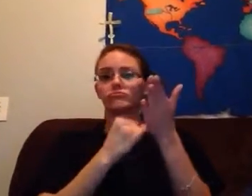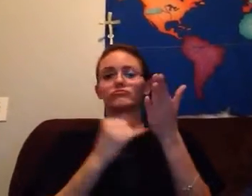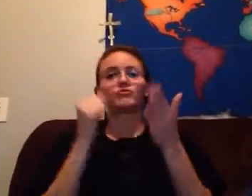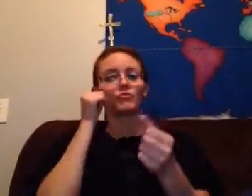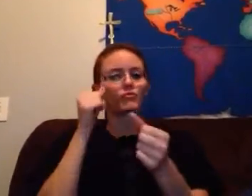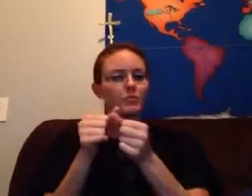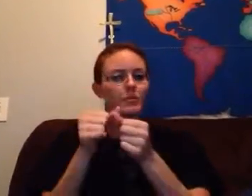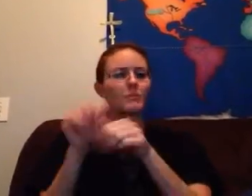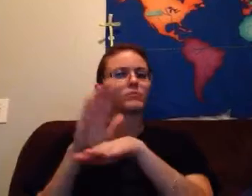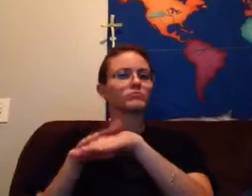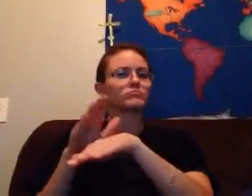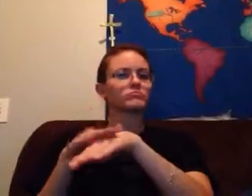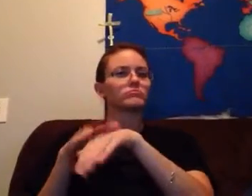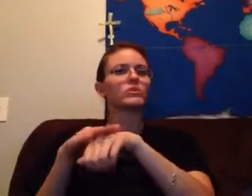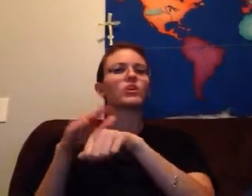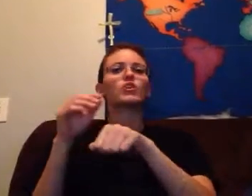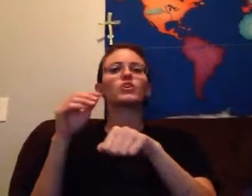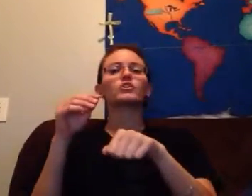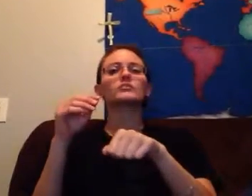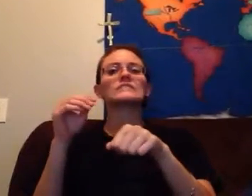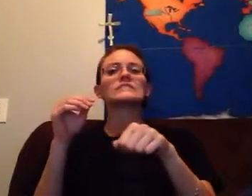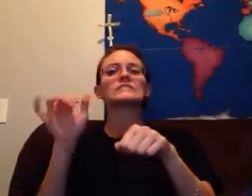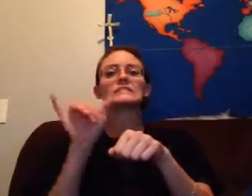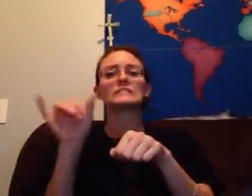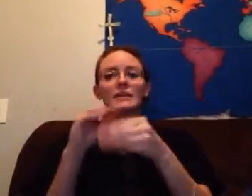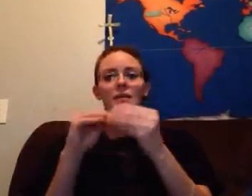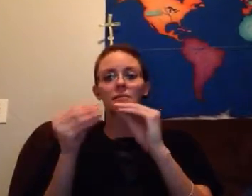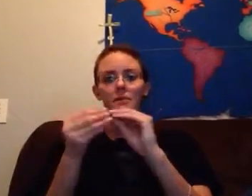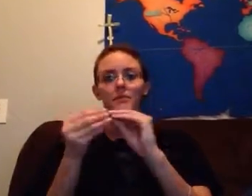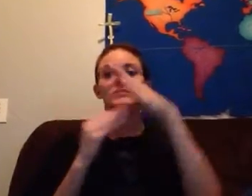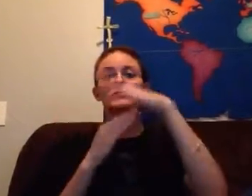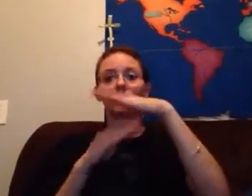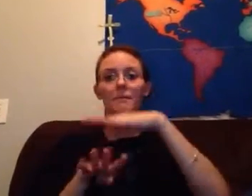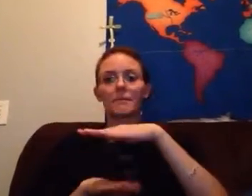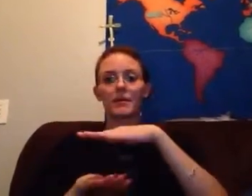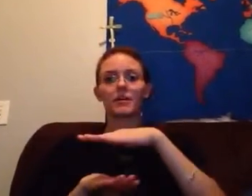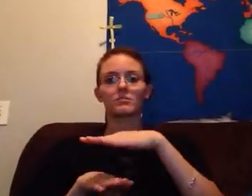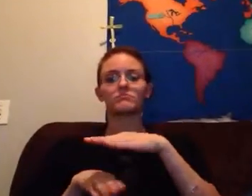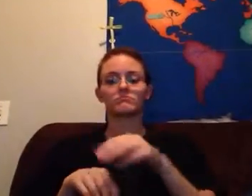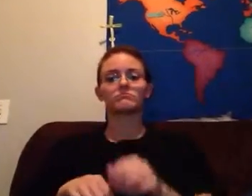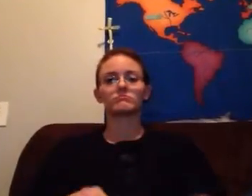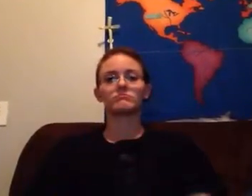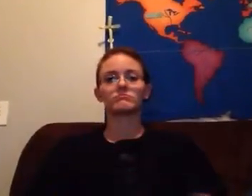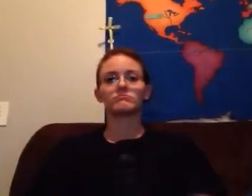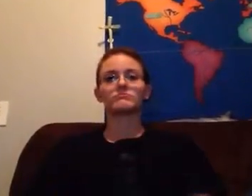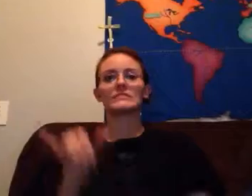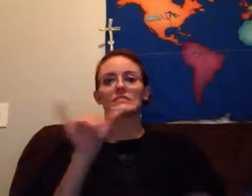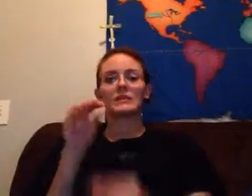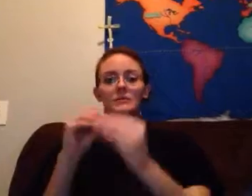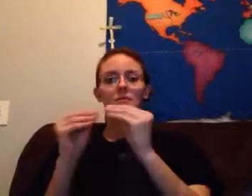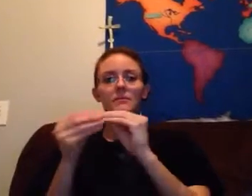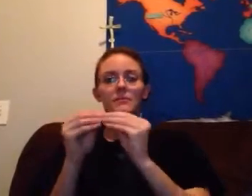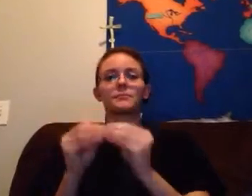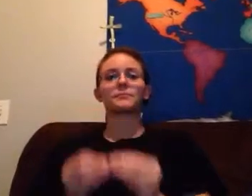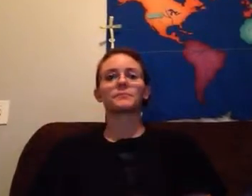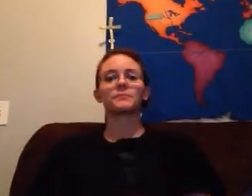done the same thing here. One thing that's really fun to have the students do is give them a fraction. I usually start